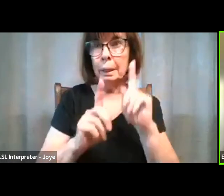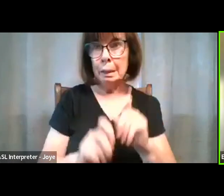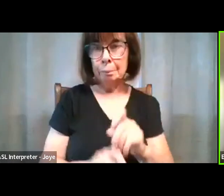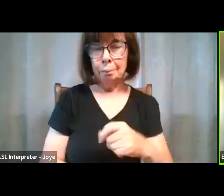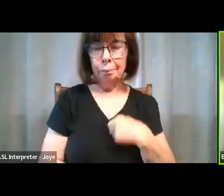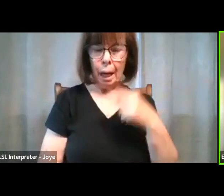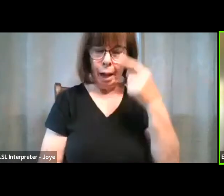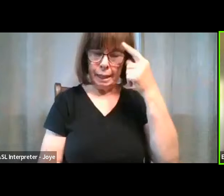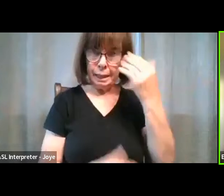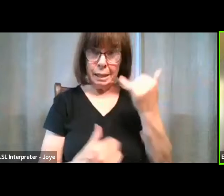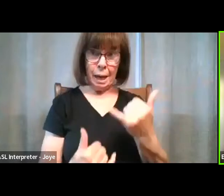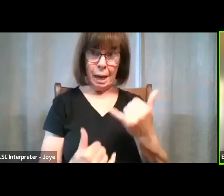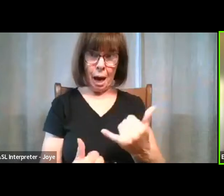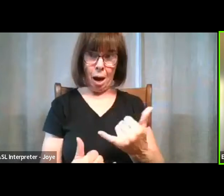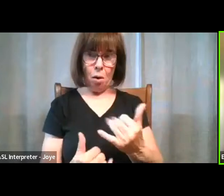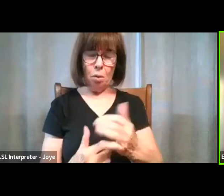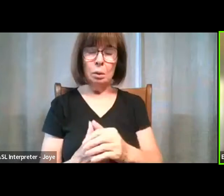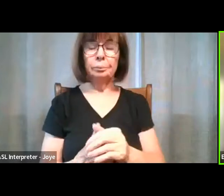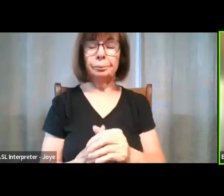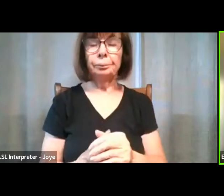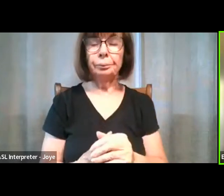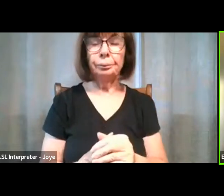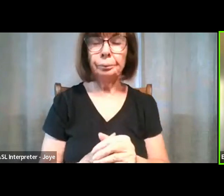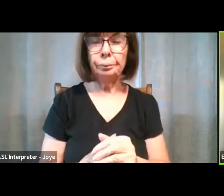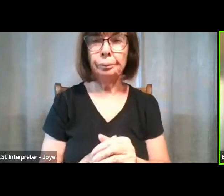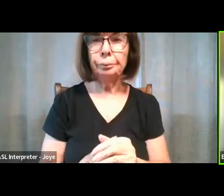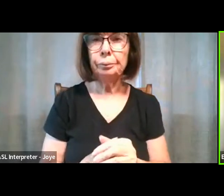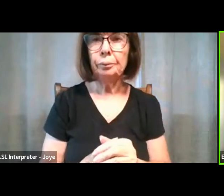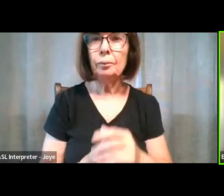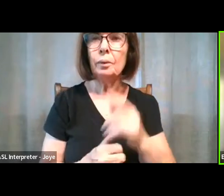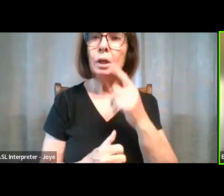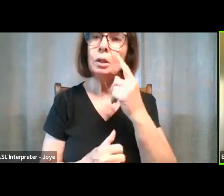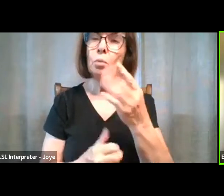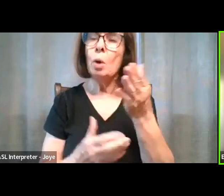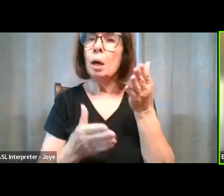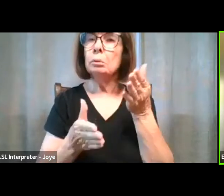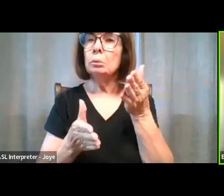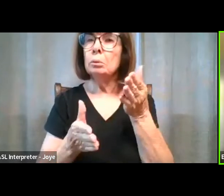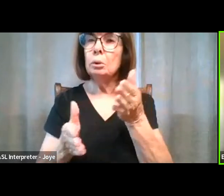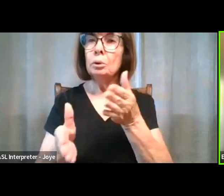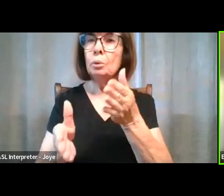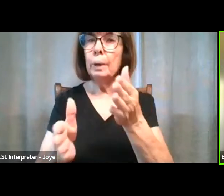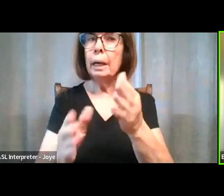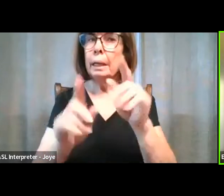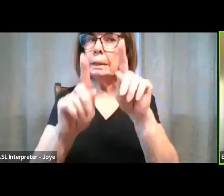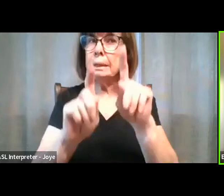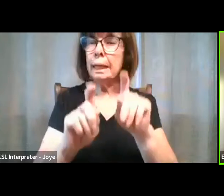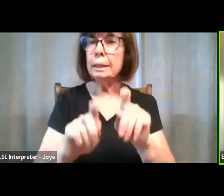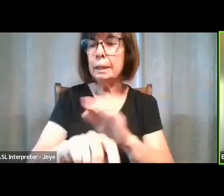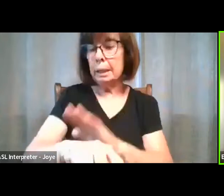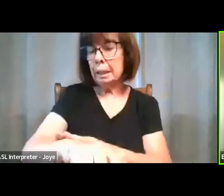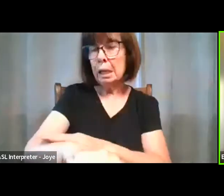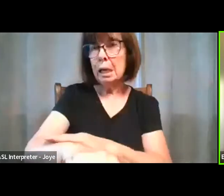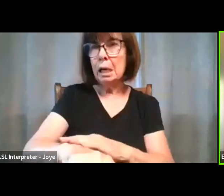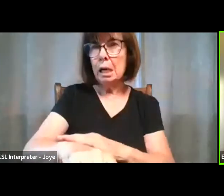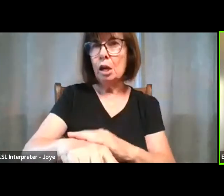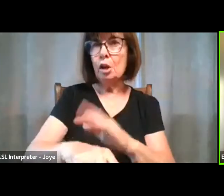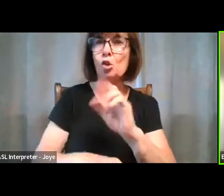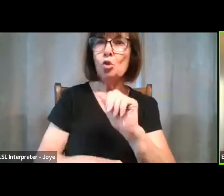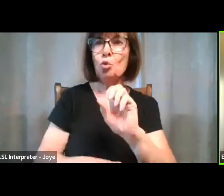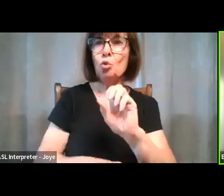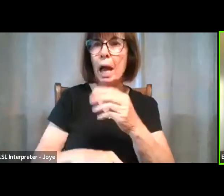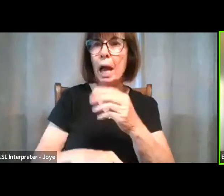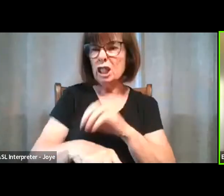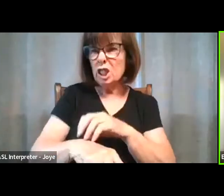right now is only one pathway. It's testing of the rash. However, there is development of new